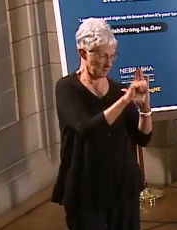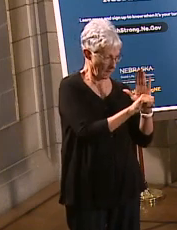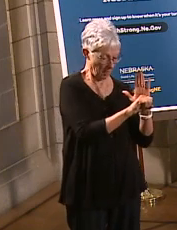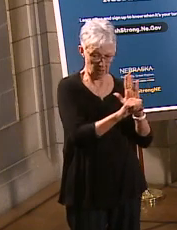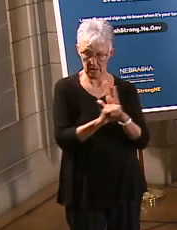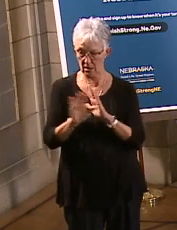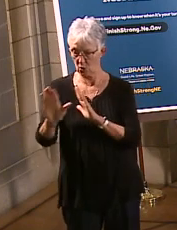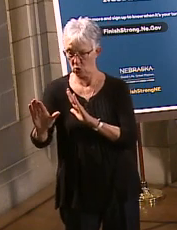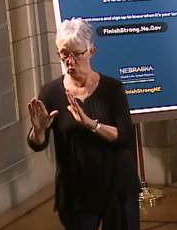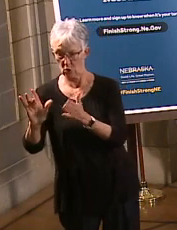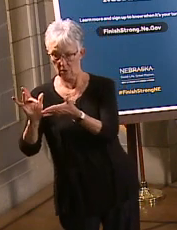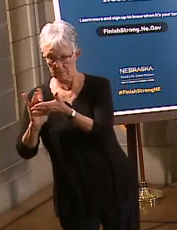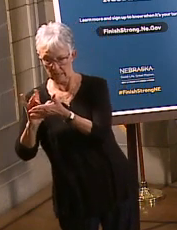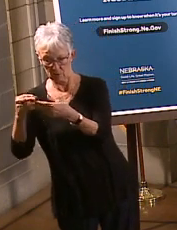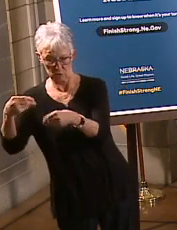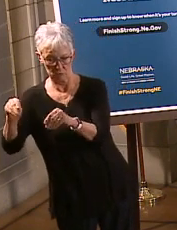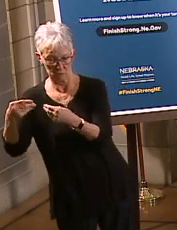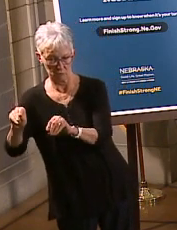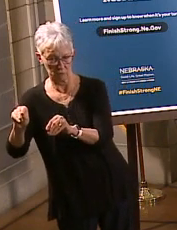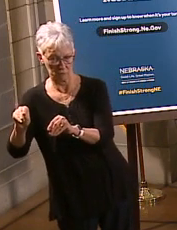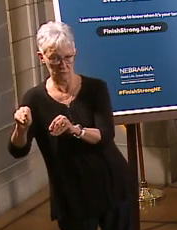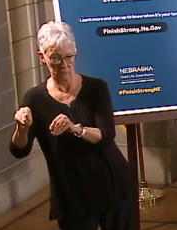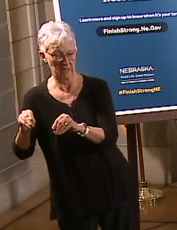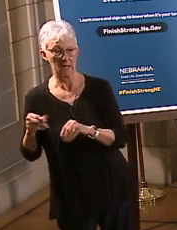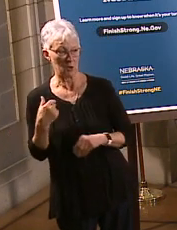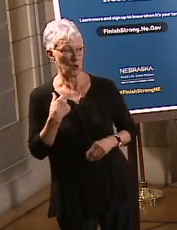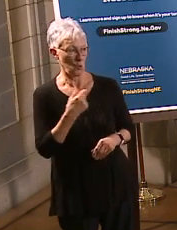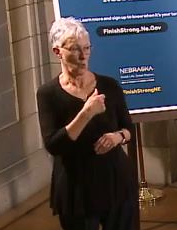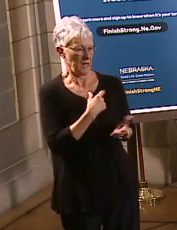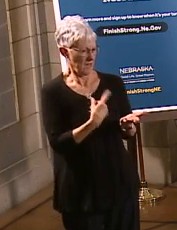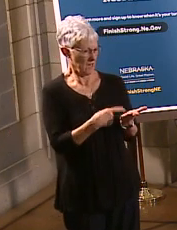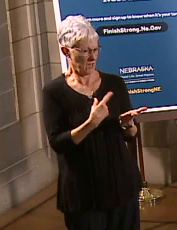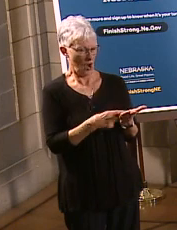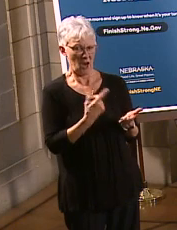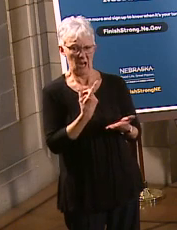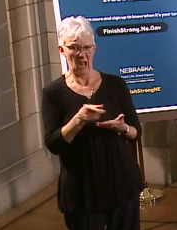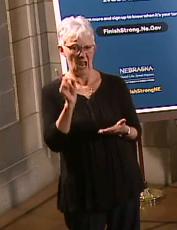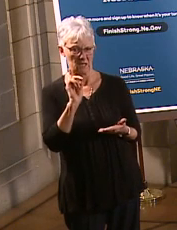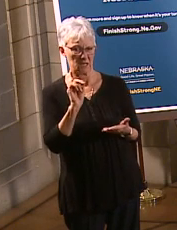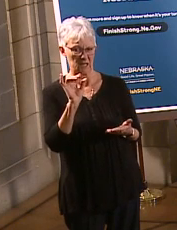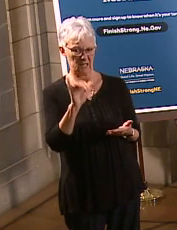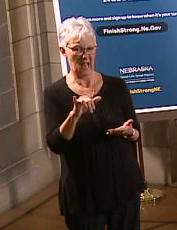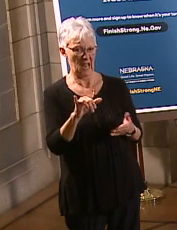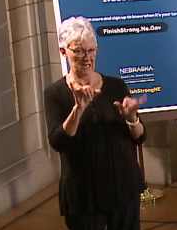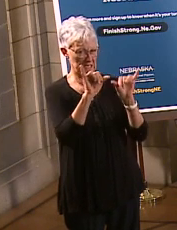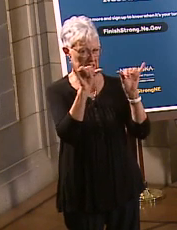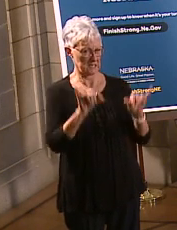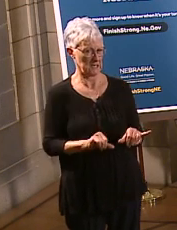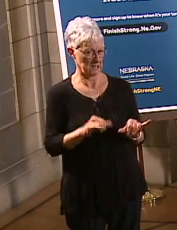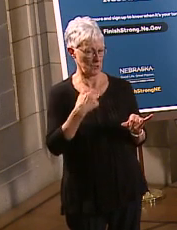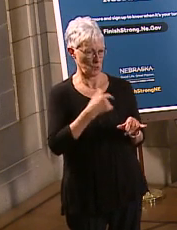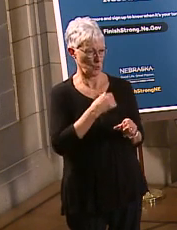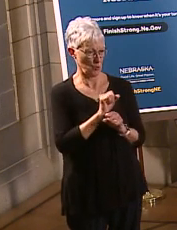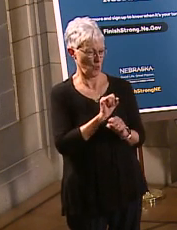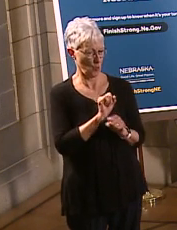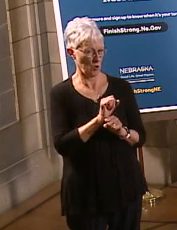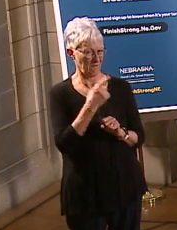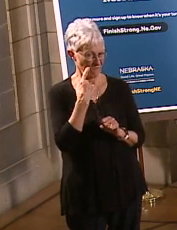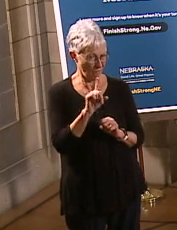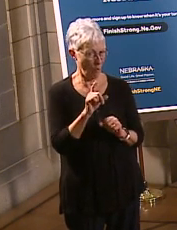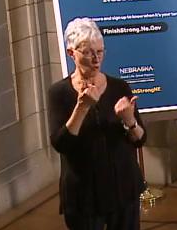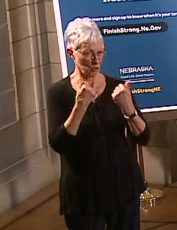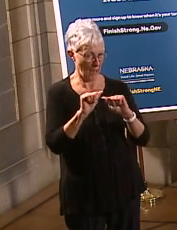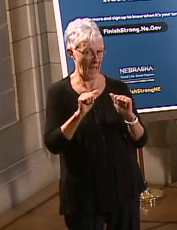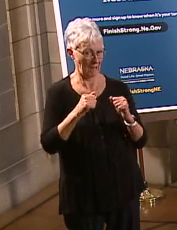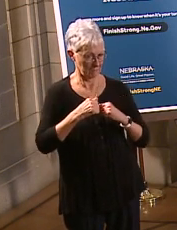combine those systems to have one system? That's our VRAS system we talked about last week, Andrew. So that's that system that we're working to get stood up here at the